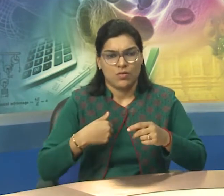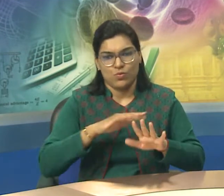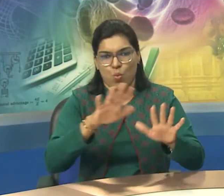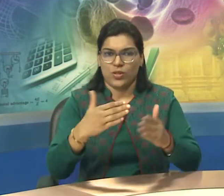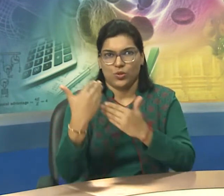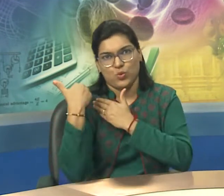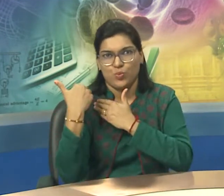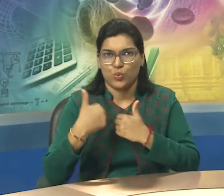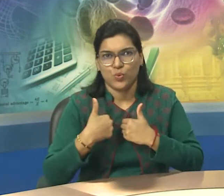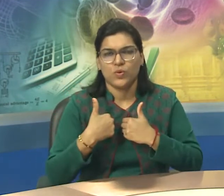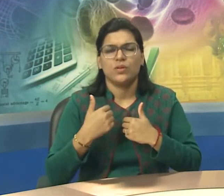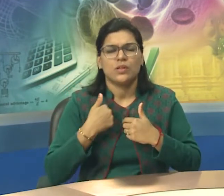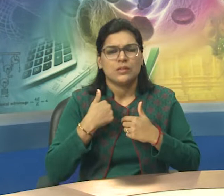of giving